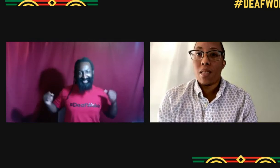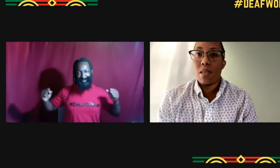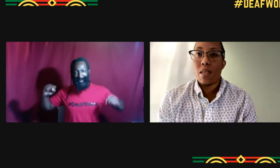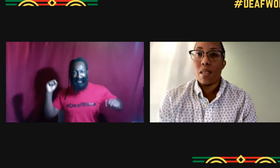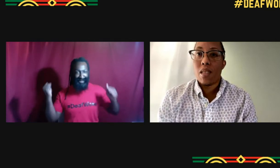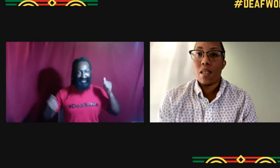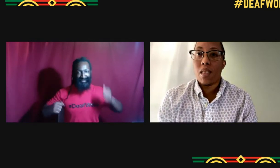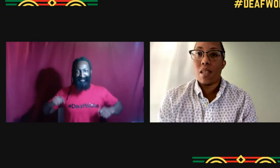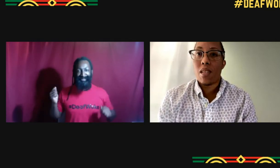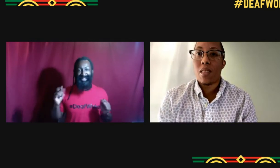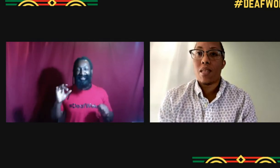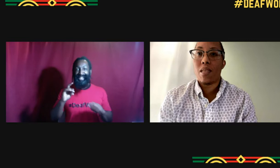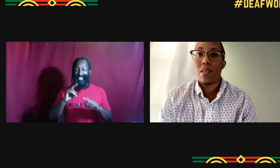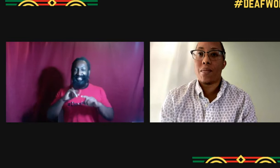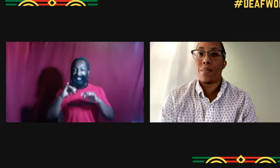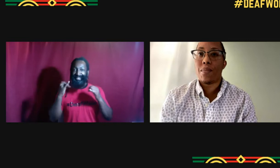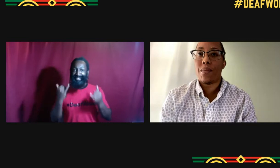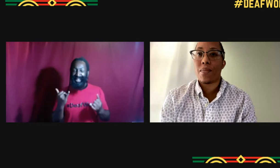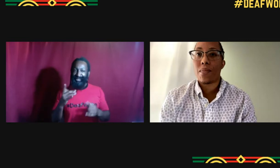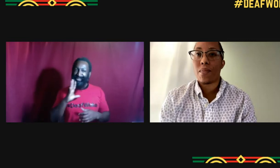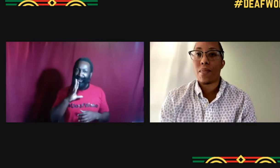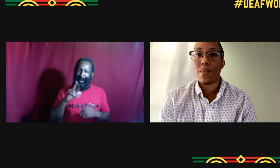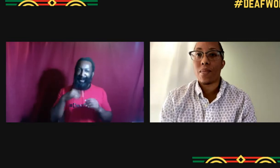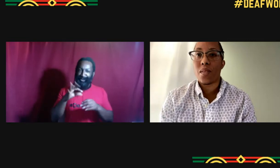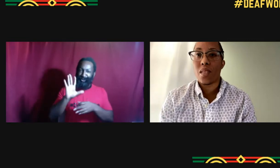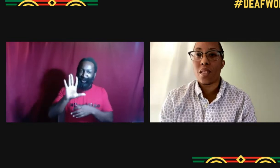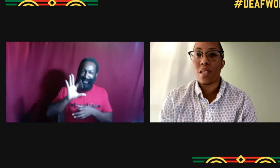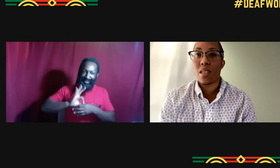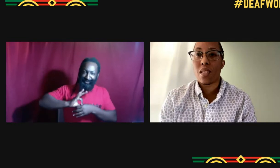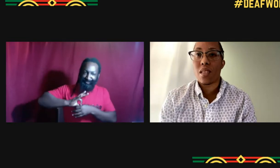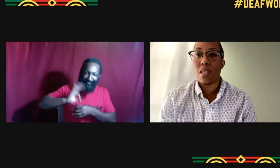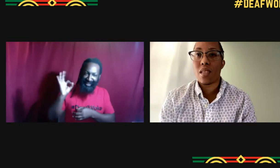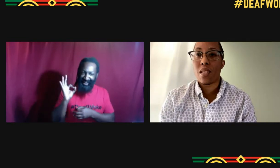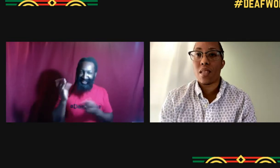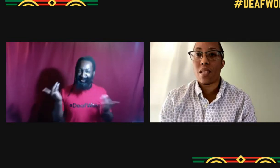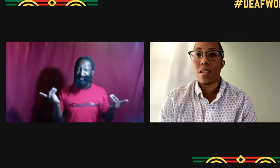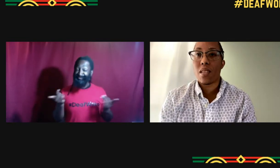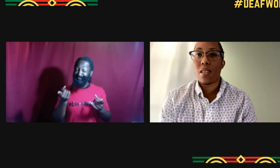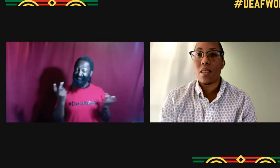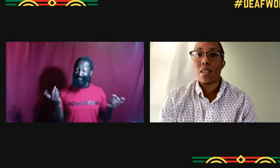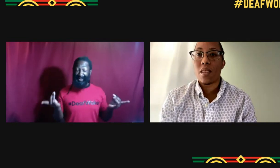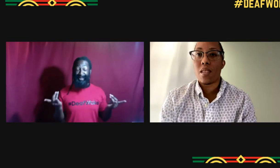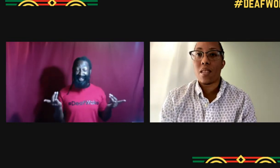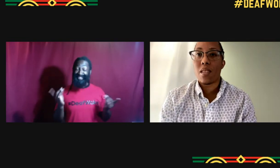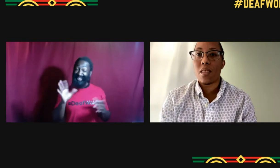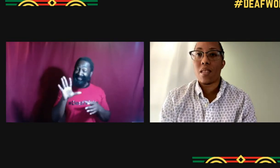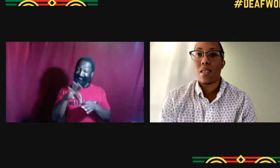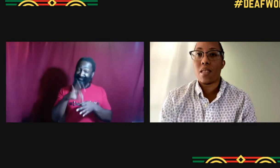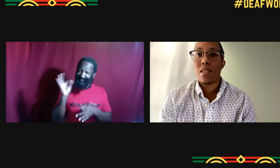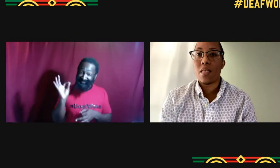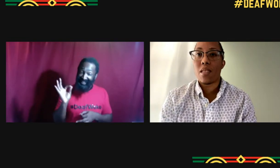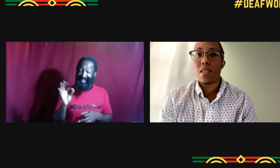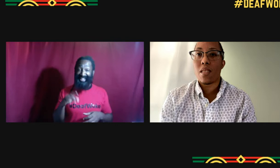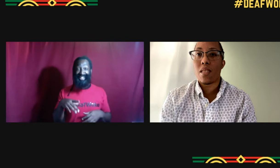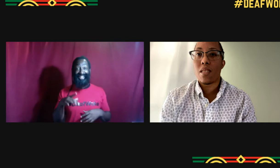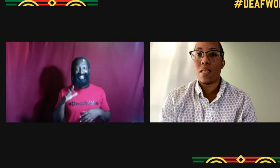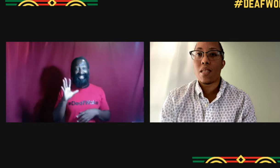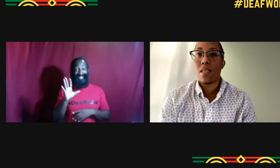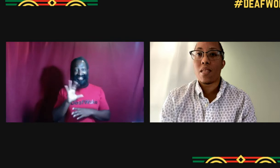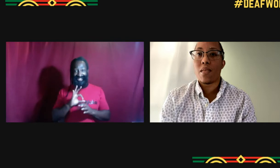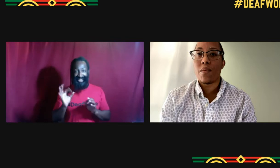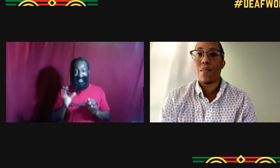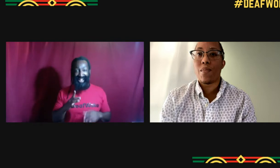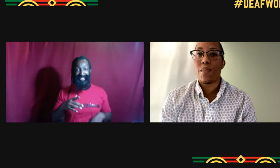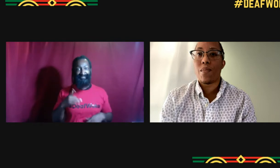You know, we were talking about kind of, you know, getting physical, being physical. And now, you know, now we're transitioning to talking about spirit